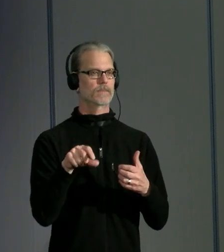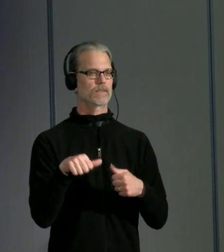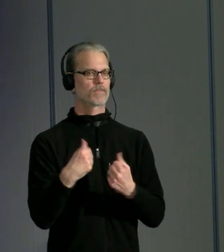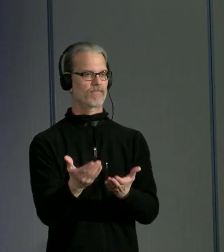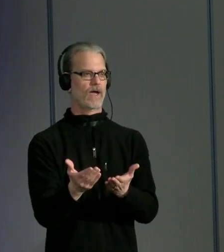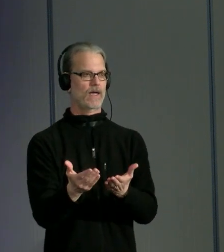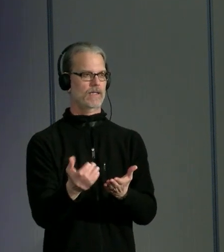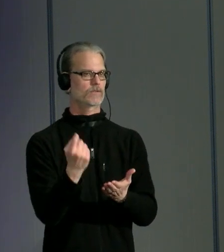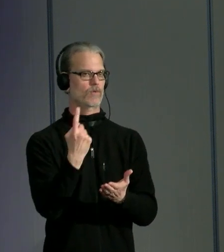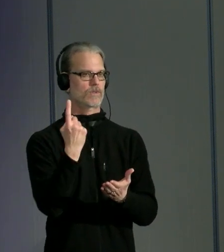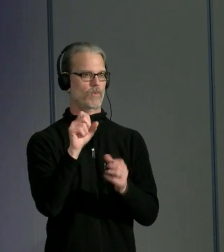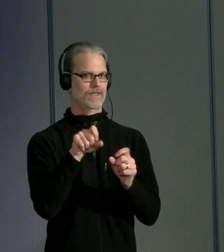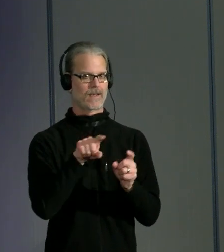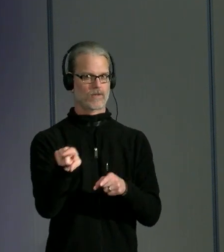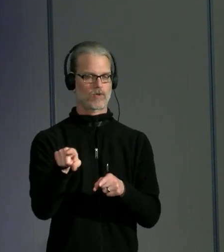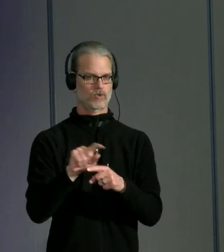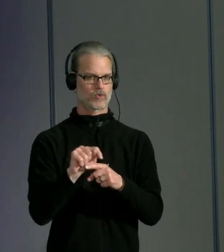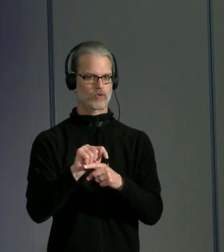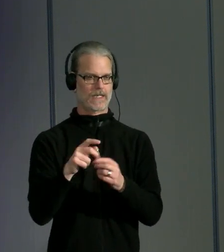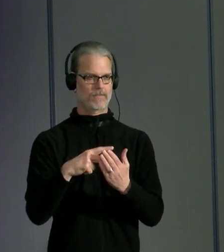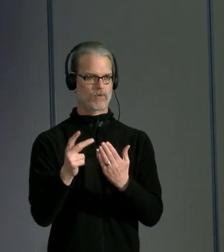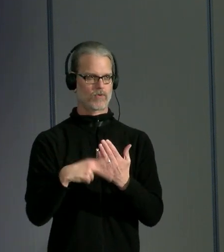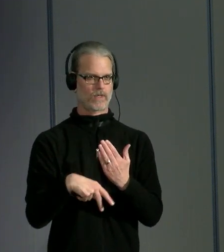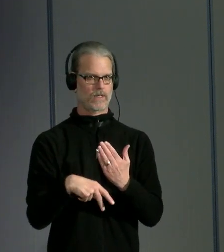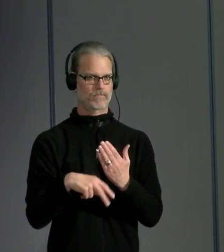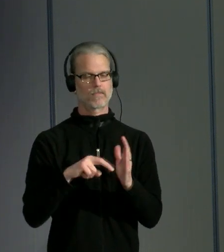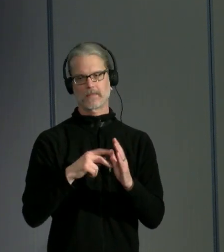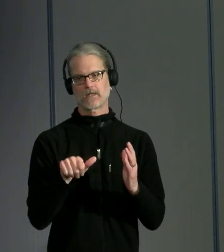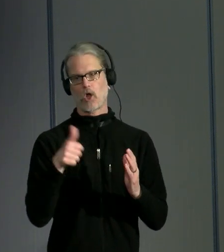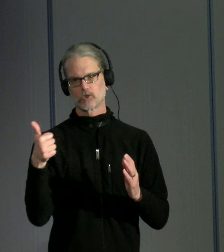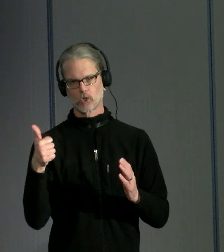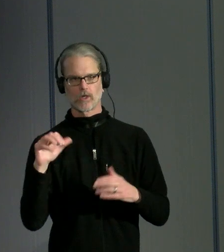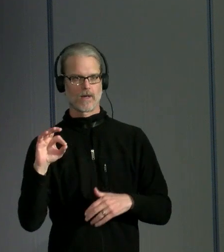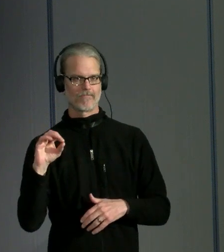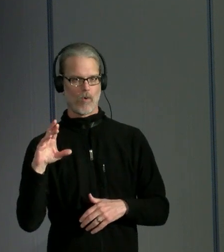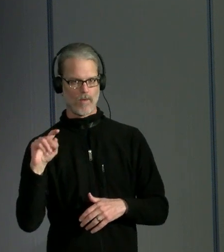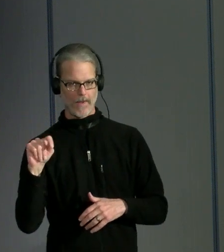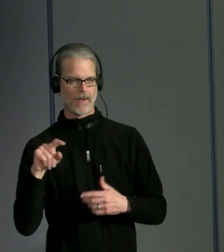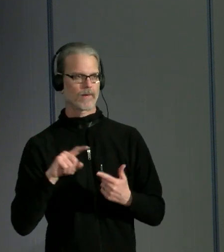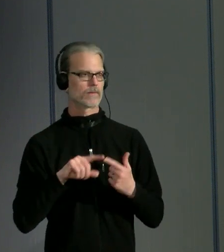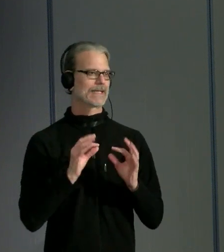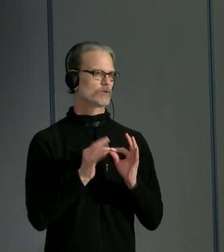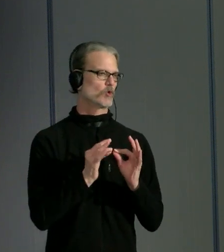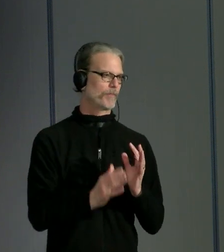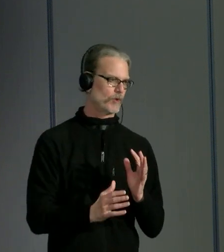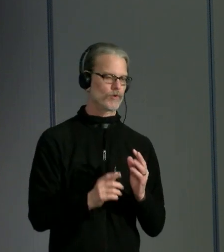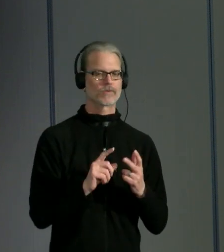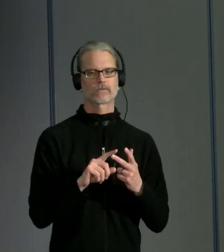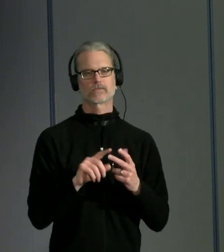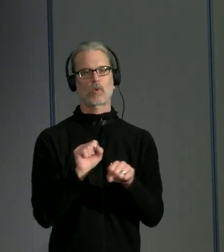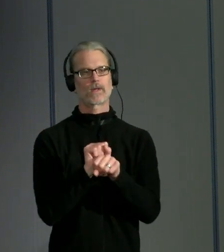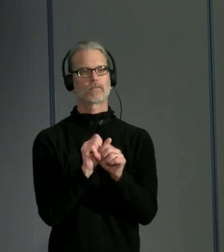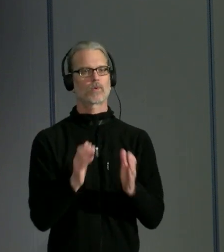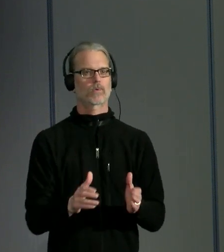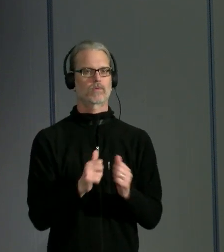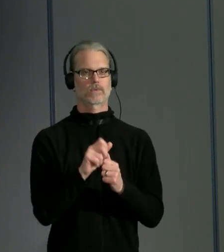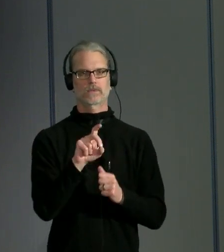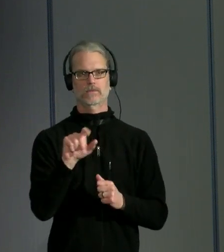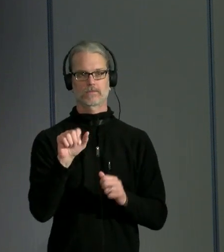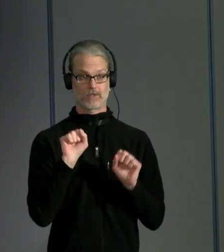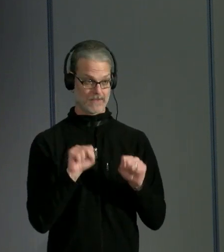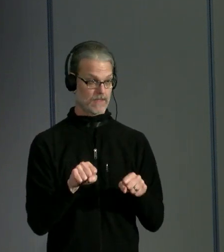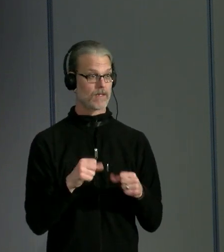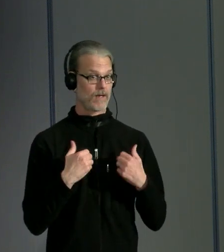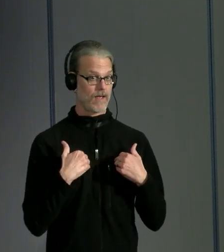attend training programs. So that could be alternative format or interpreters, so an employee with a disability can